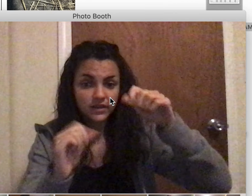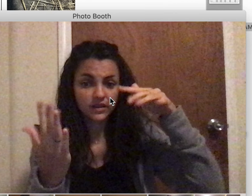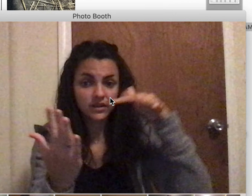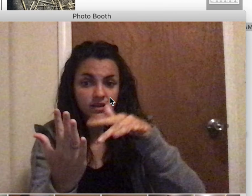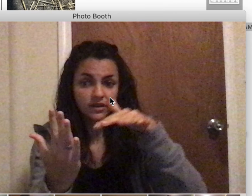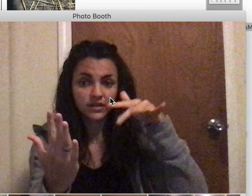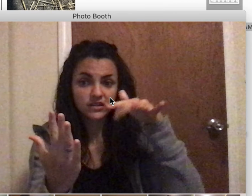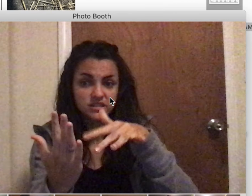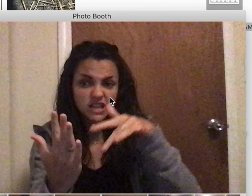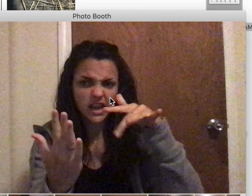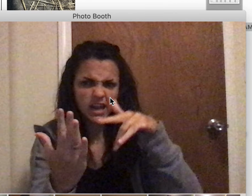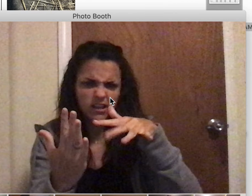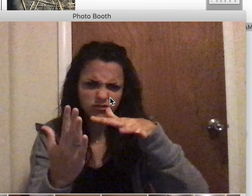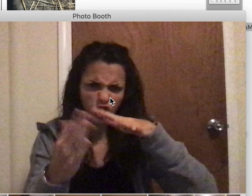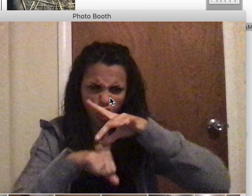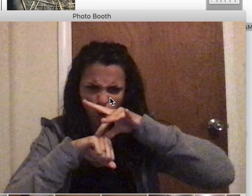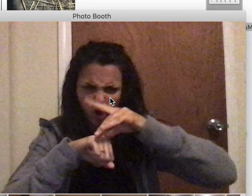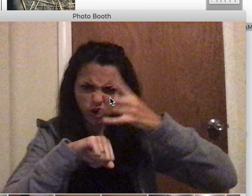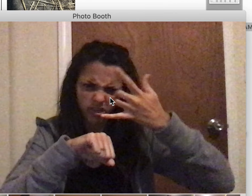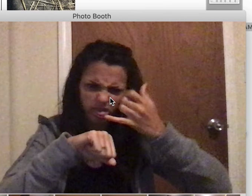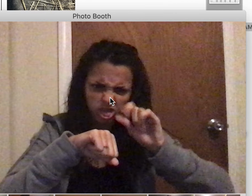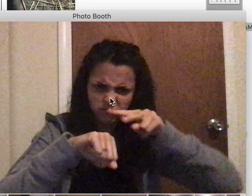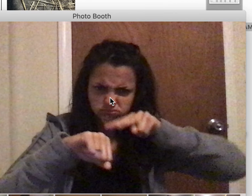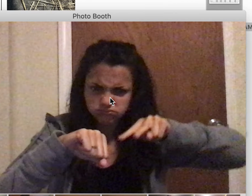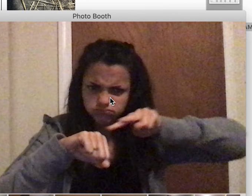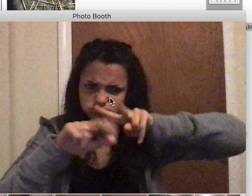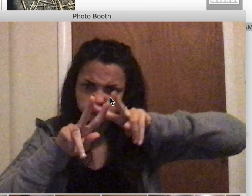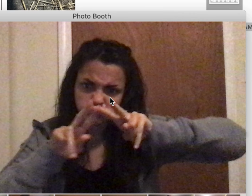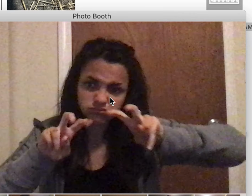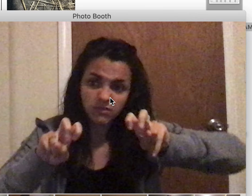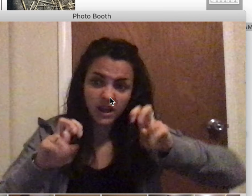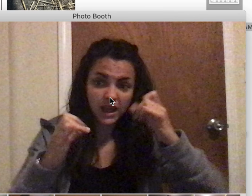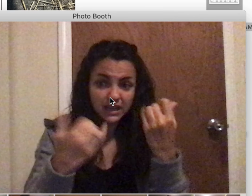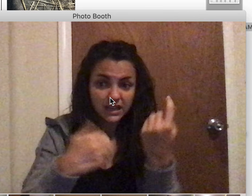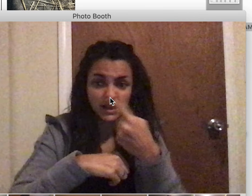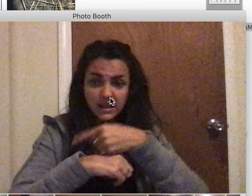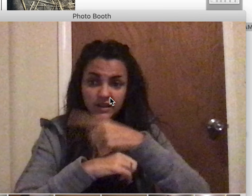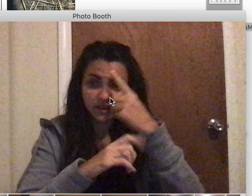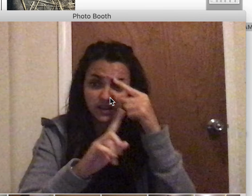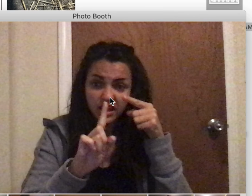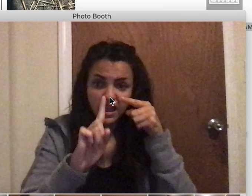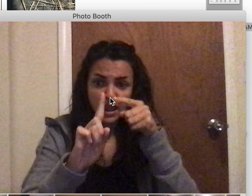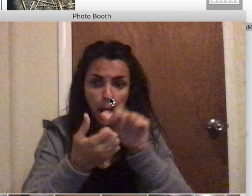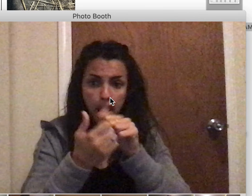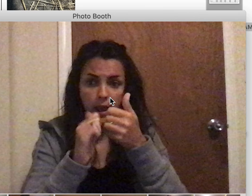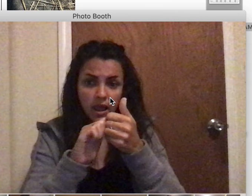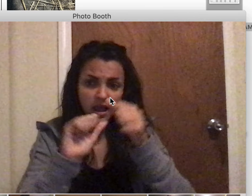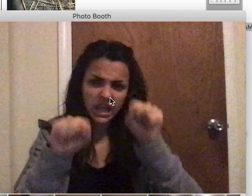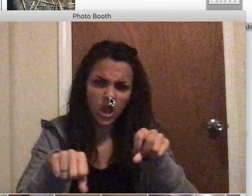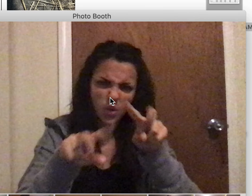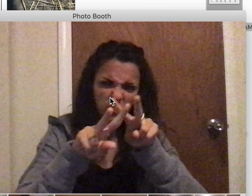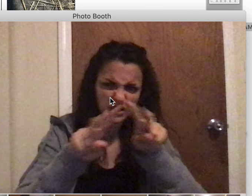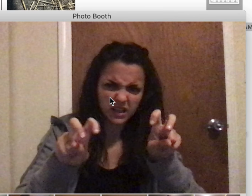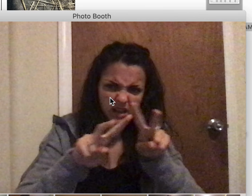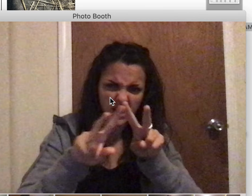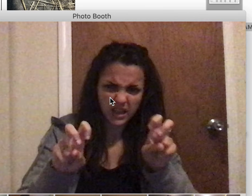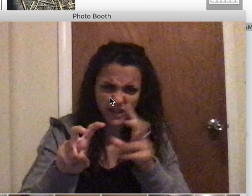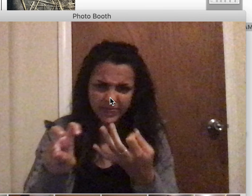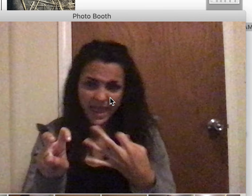Earth. All right, so today's aim is how can we weigh the advantages and disadvantages of